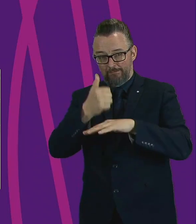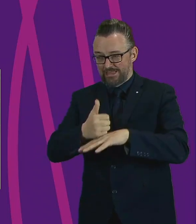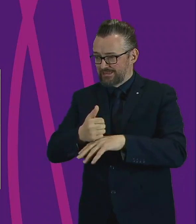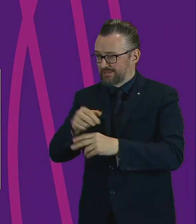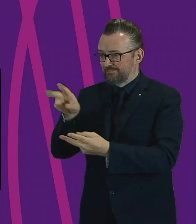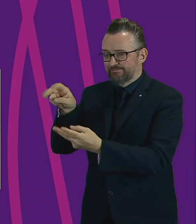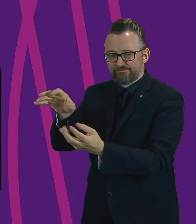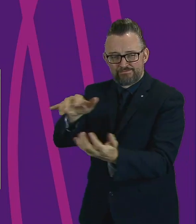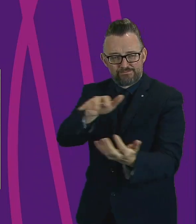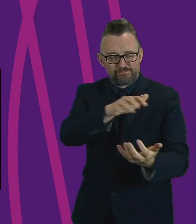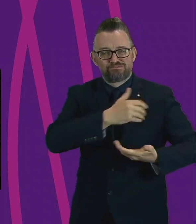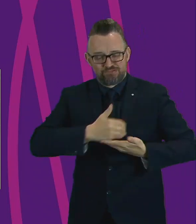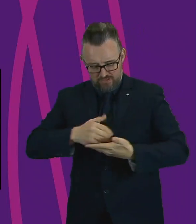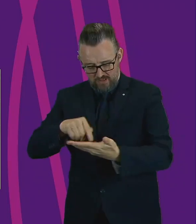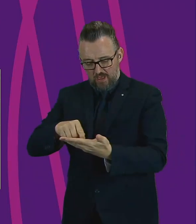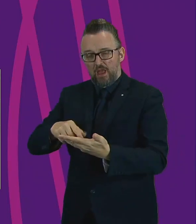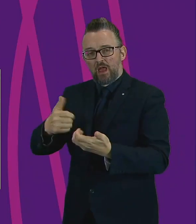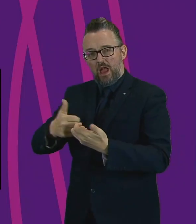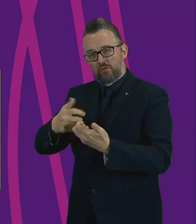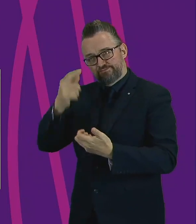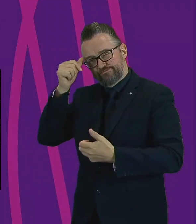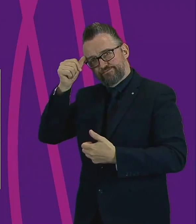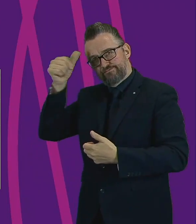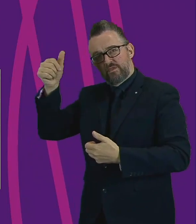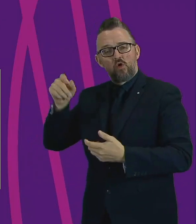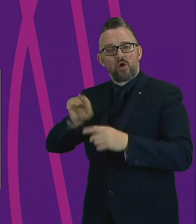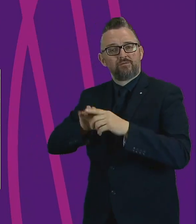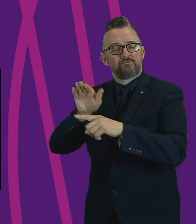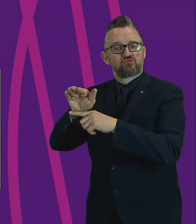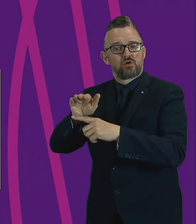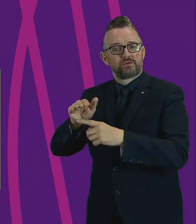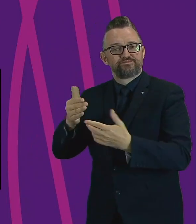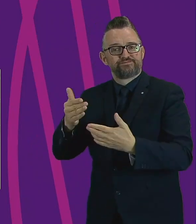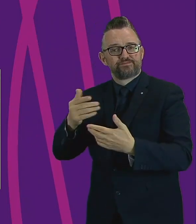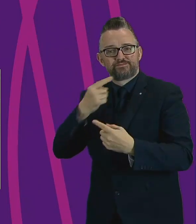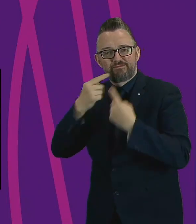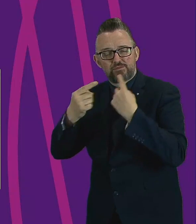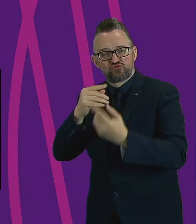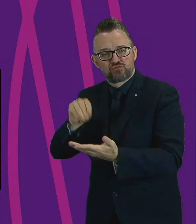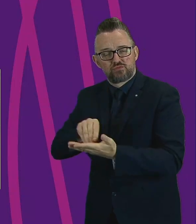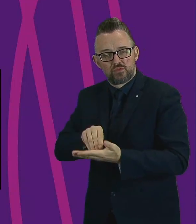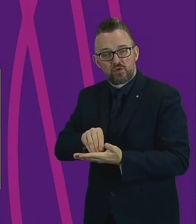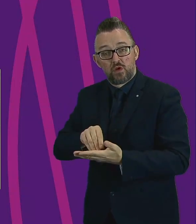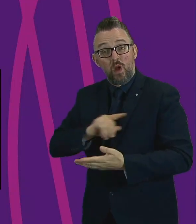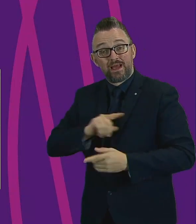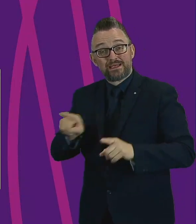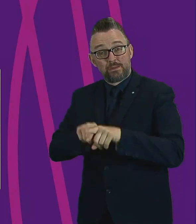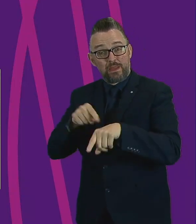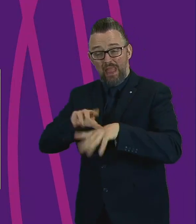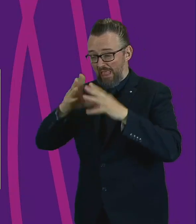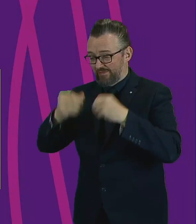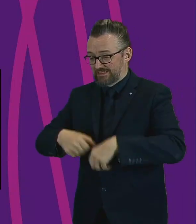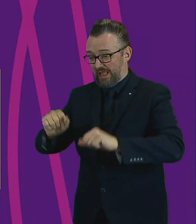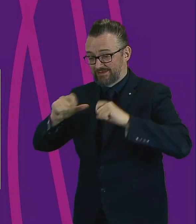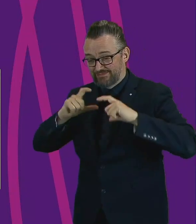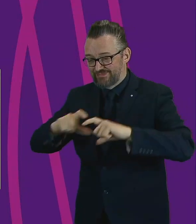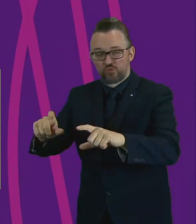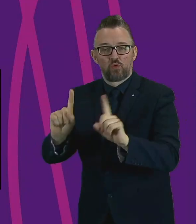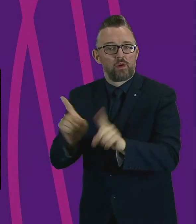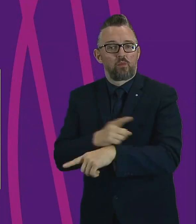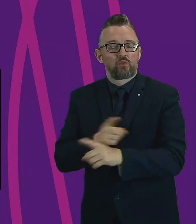and informed decision-making as possible, because we won't be able to restart everything at the same time.